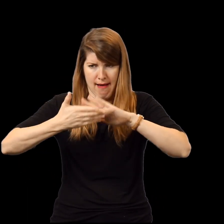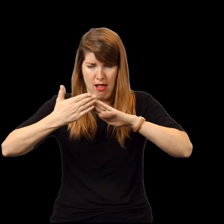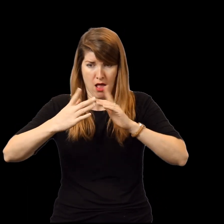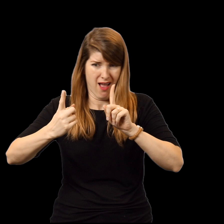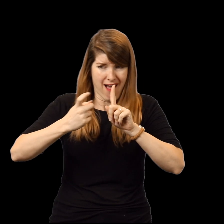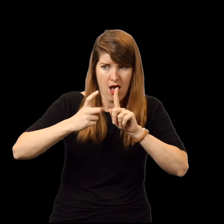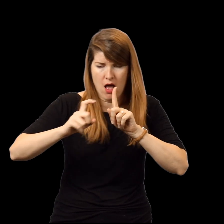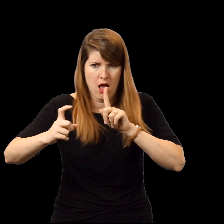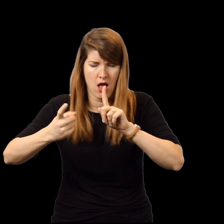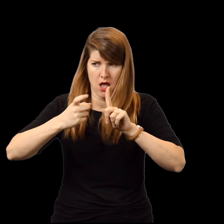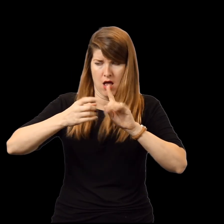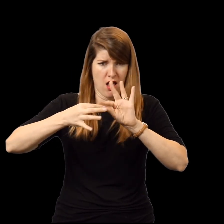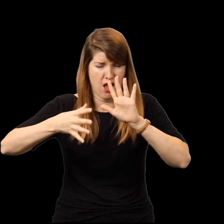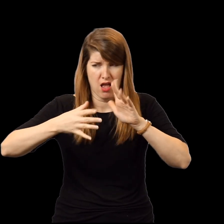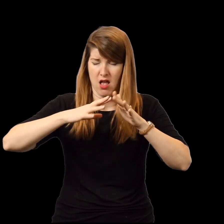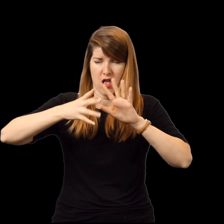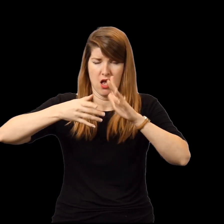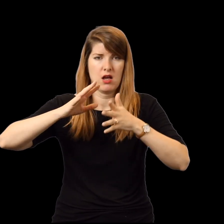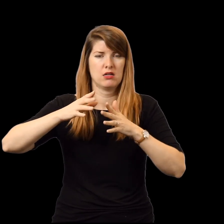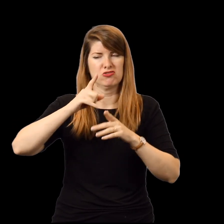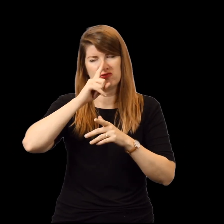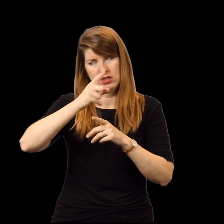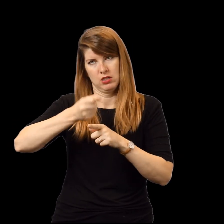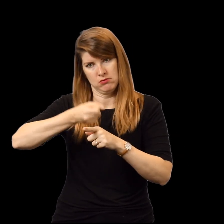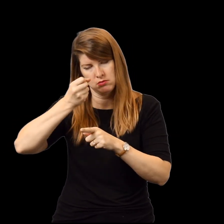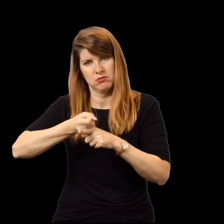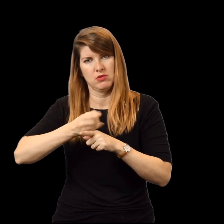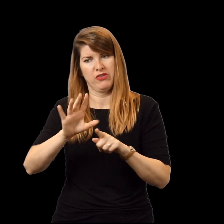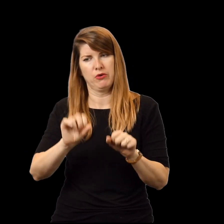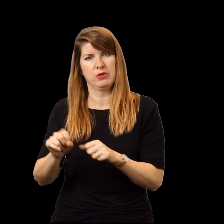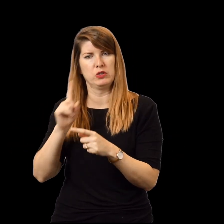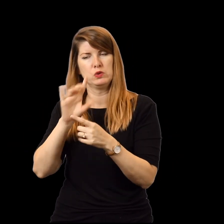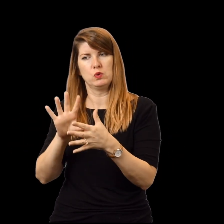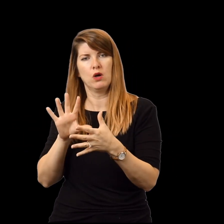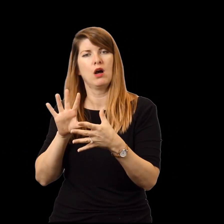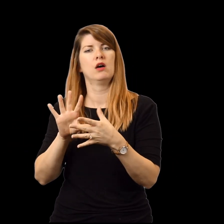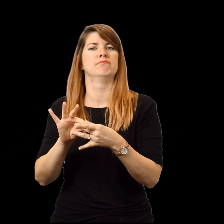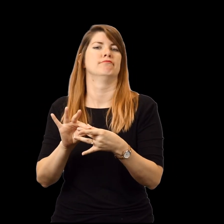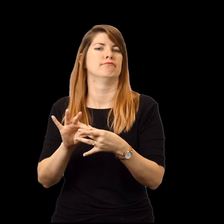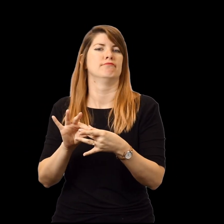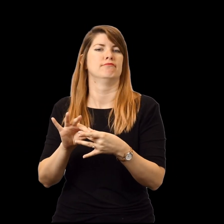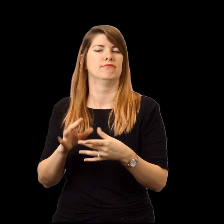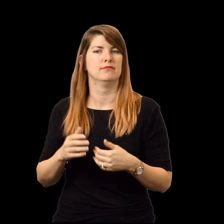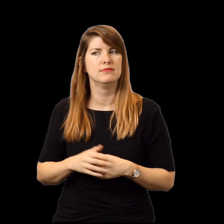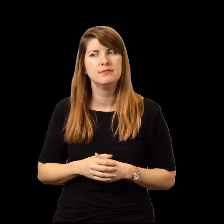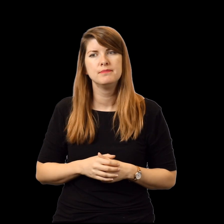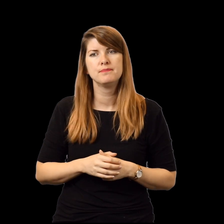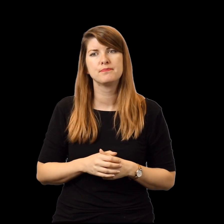brain. Go towards, run away. And it really affects their ability to connect.